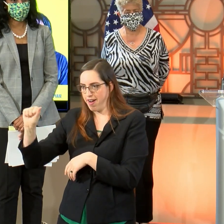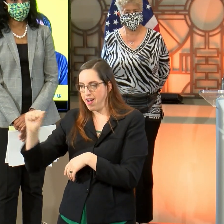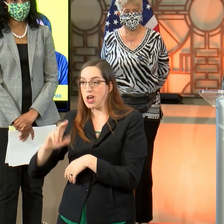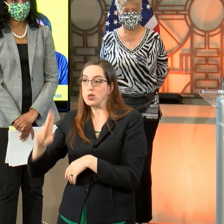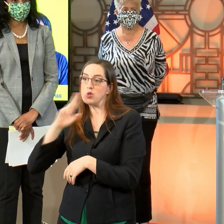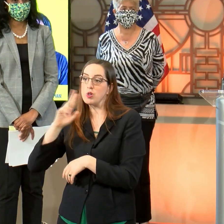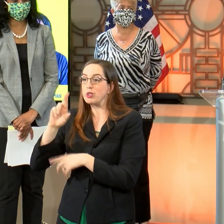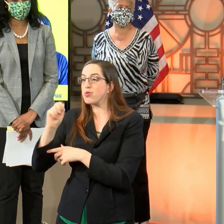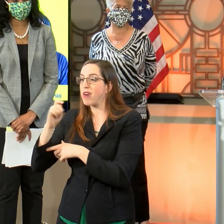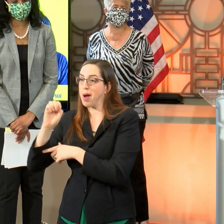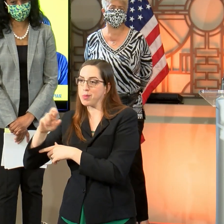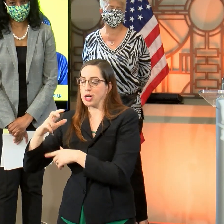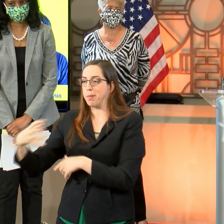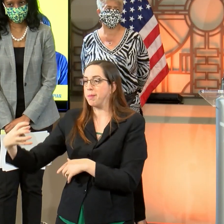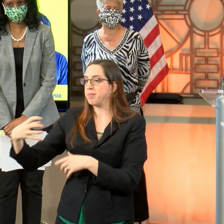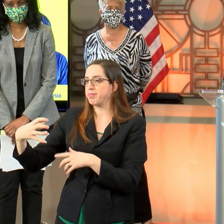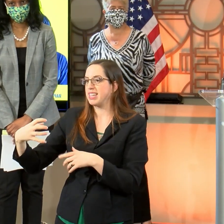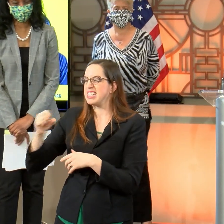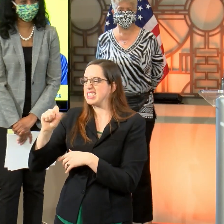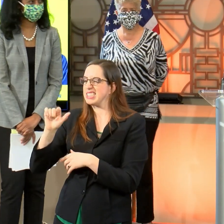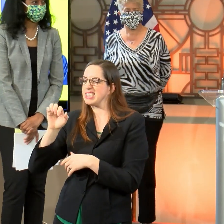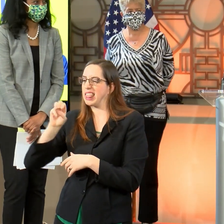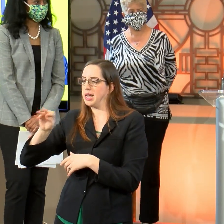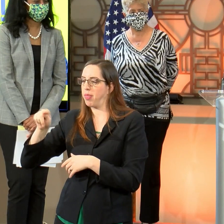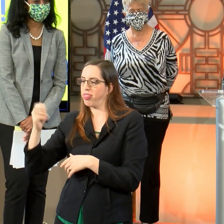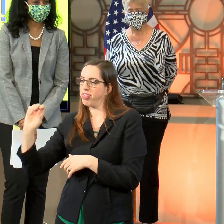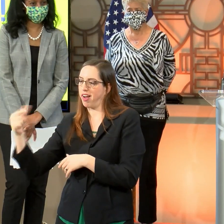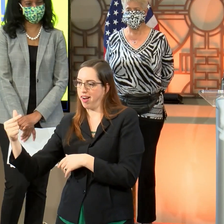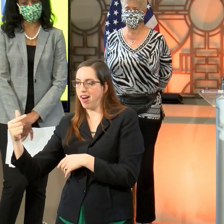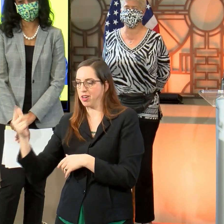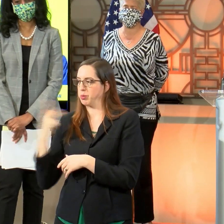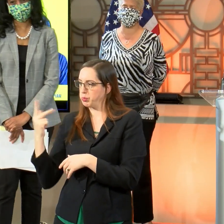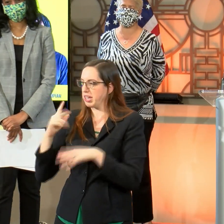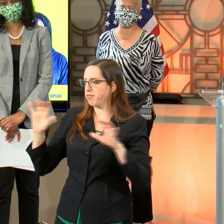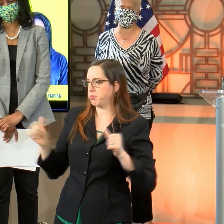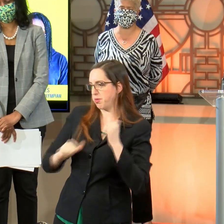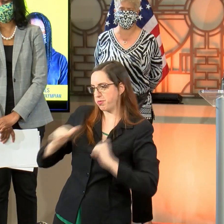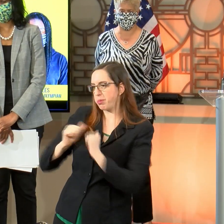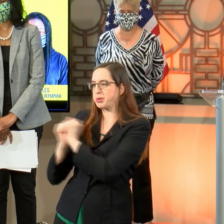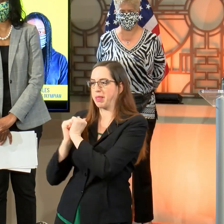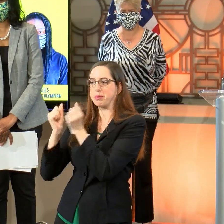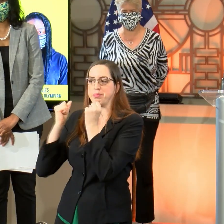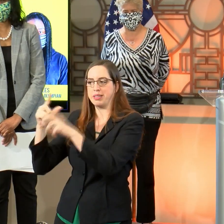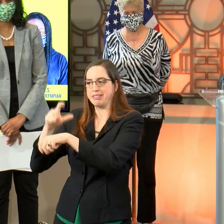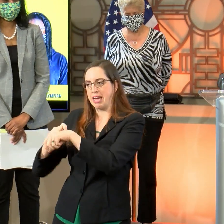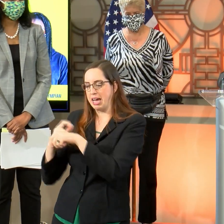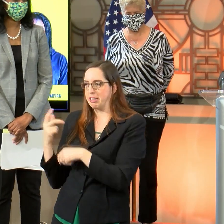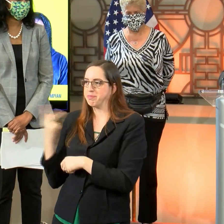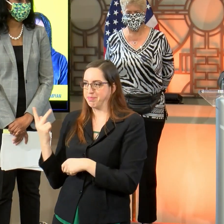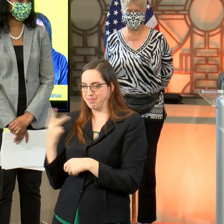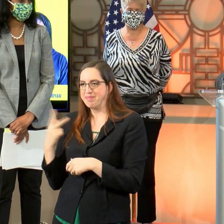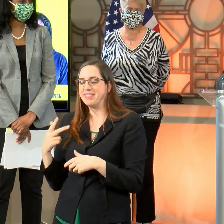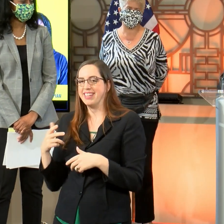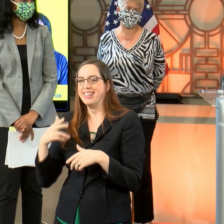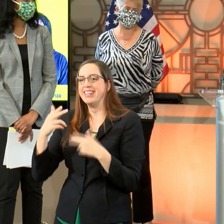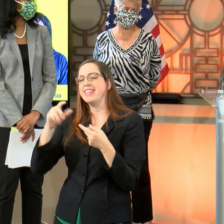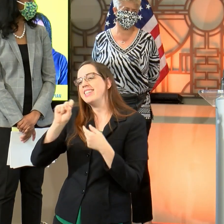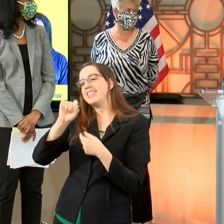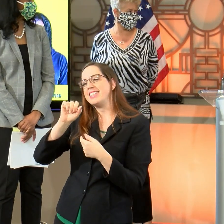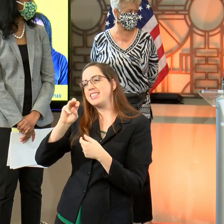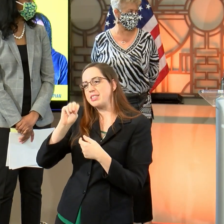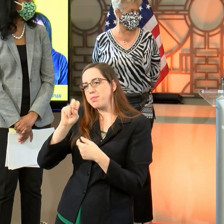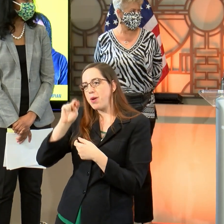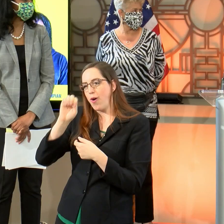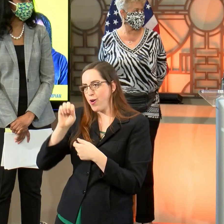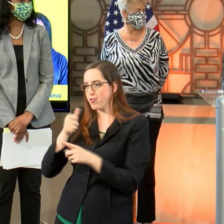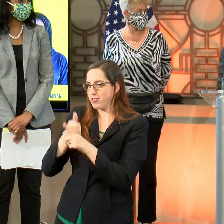all bosses, Slim Thug. He and I have performed together on many different occasions. And Simone, you are